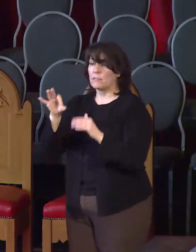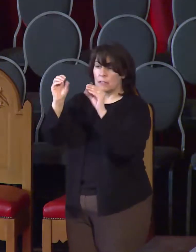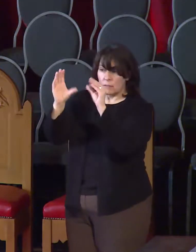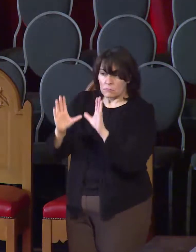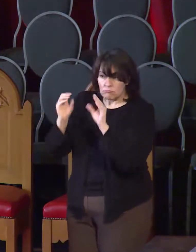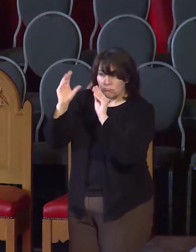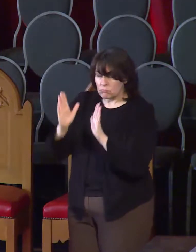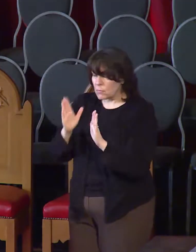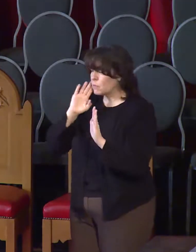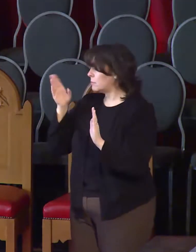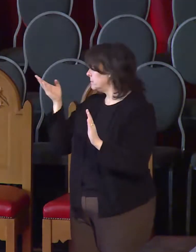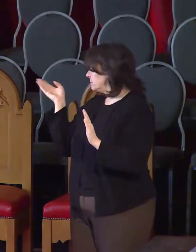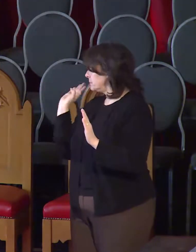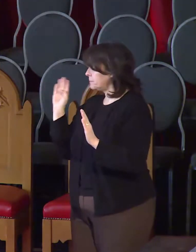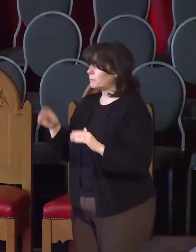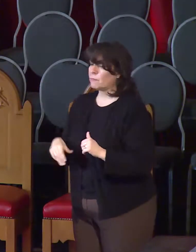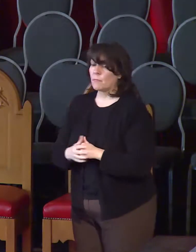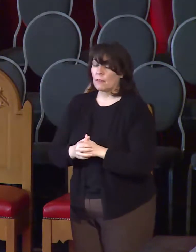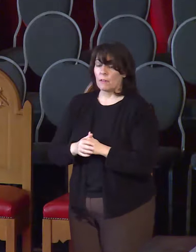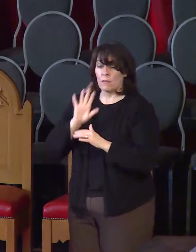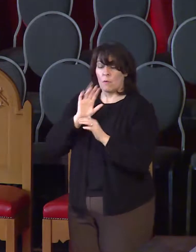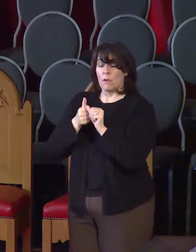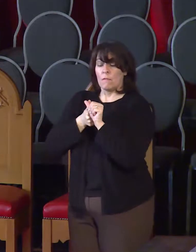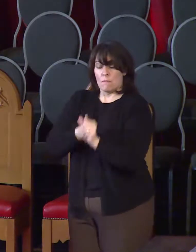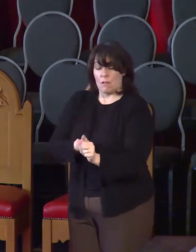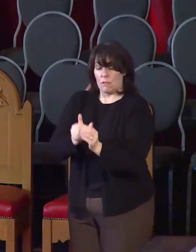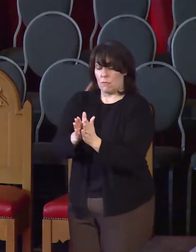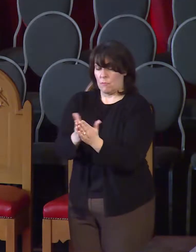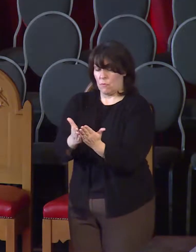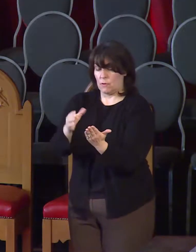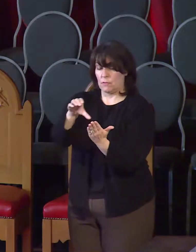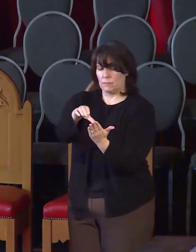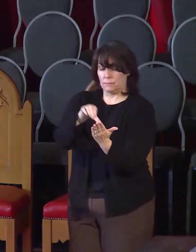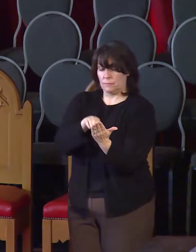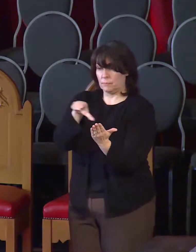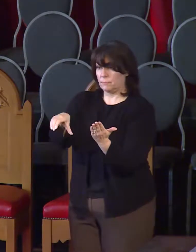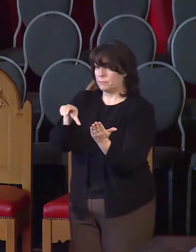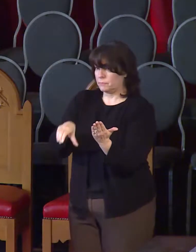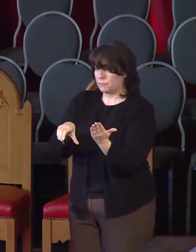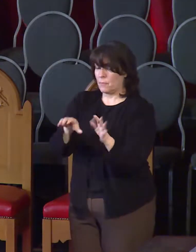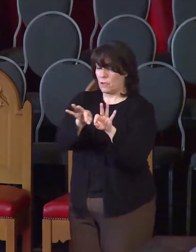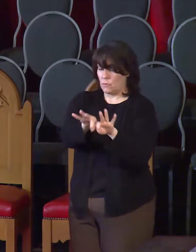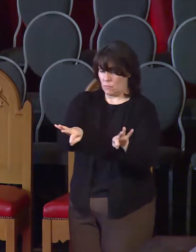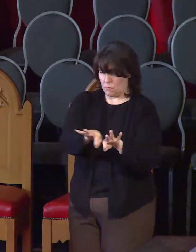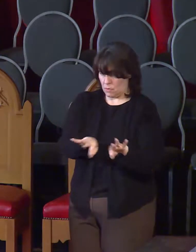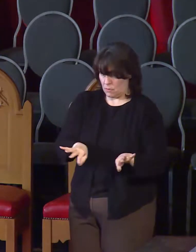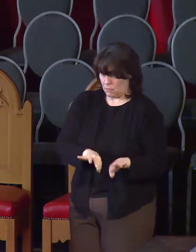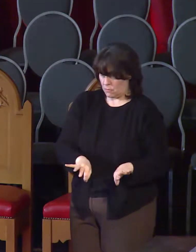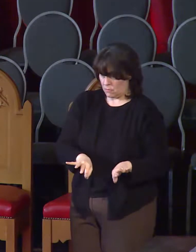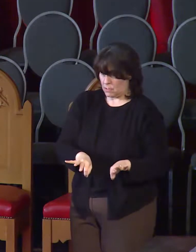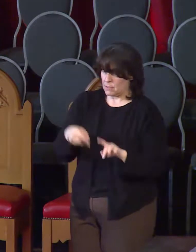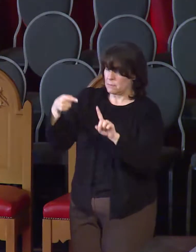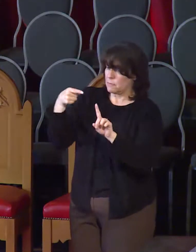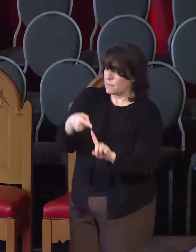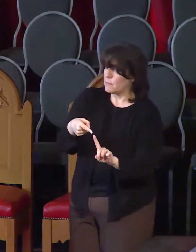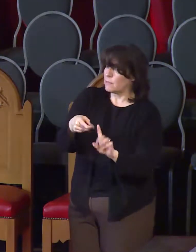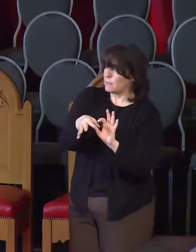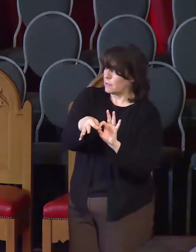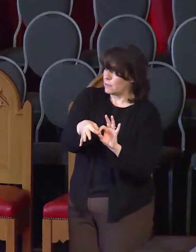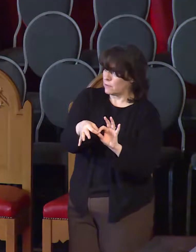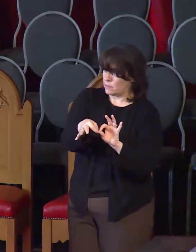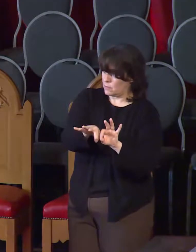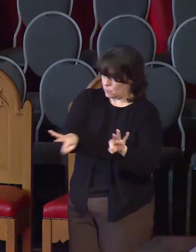The degrees will be conferred in the order that you've seen in your program. The degrees are separated by categories, representing the specific degree being